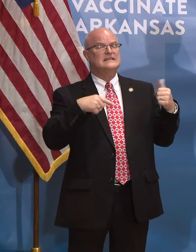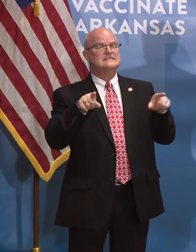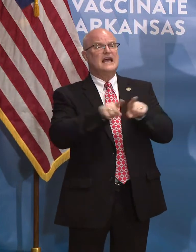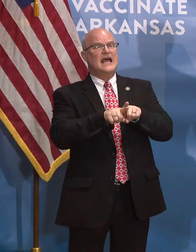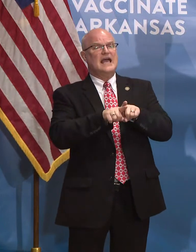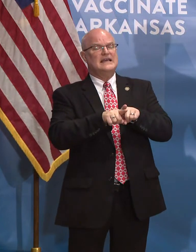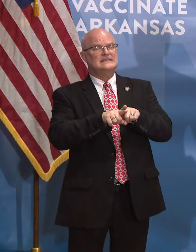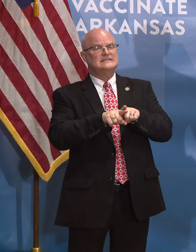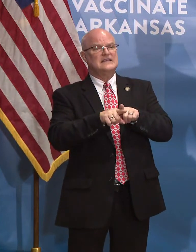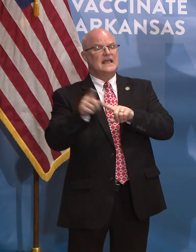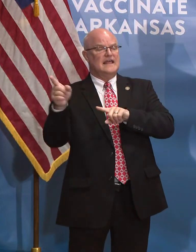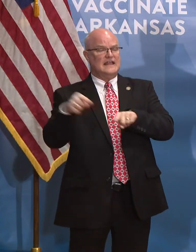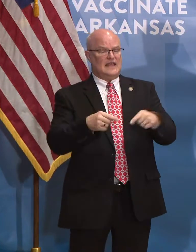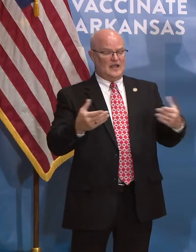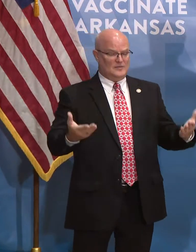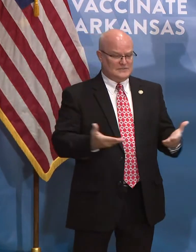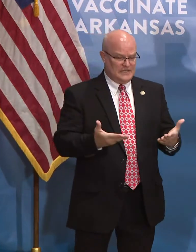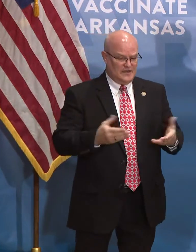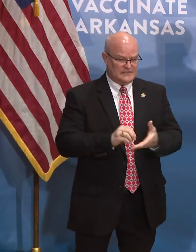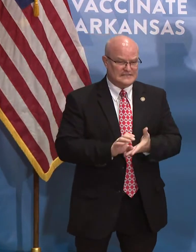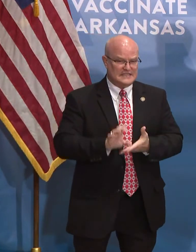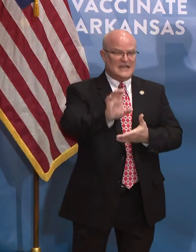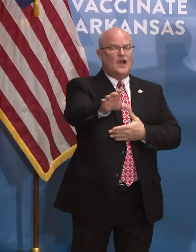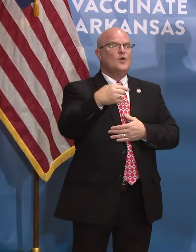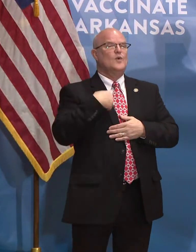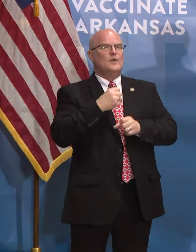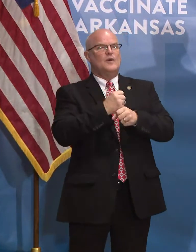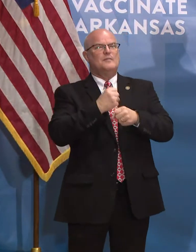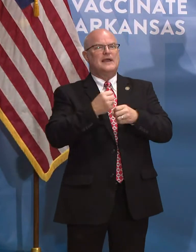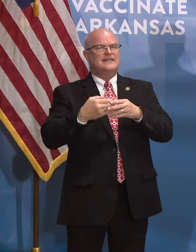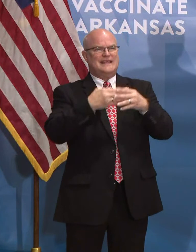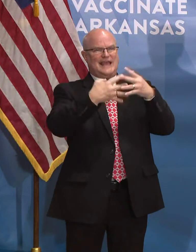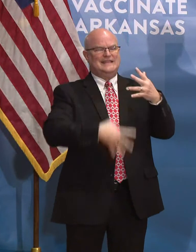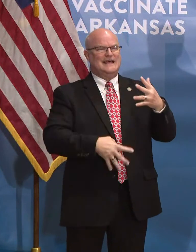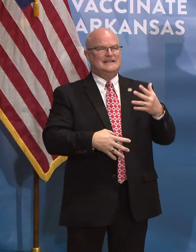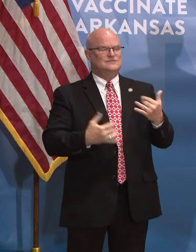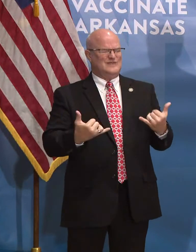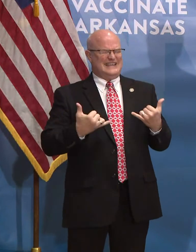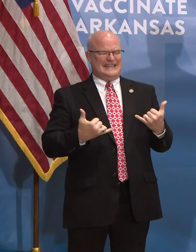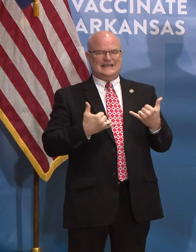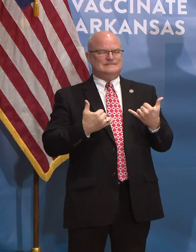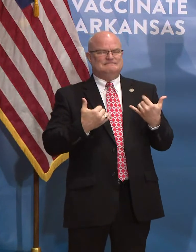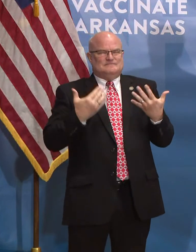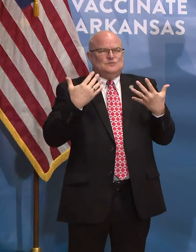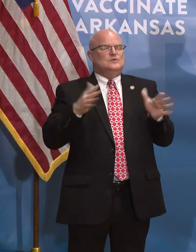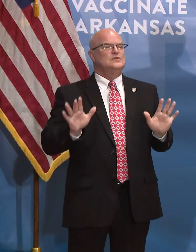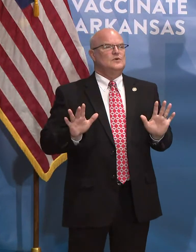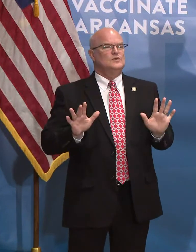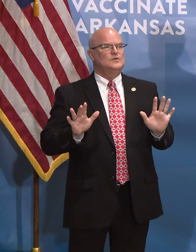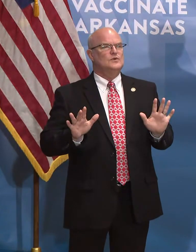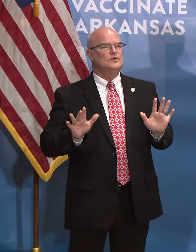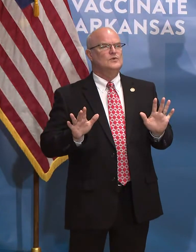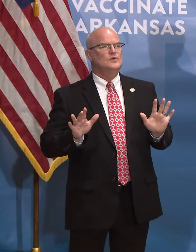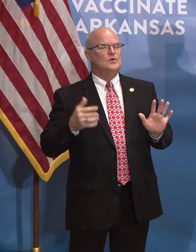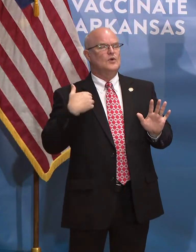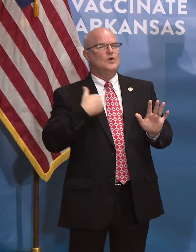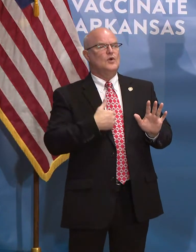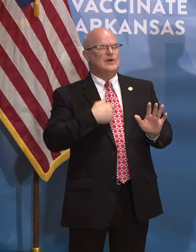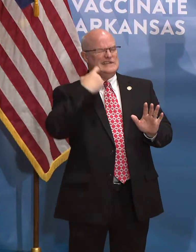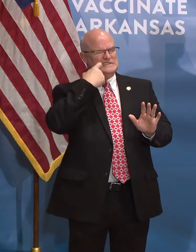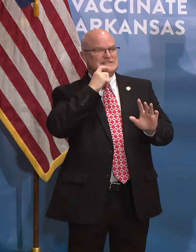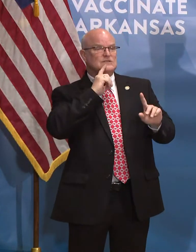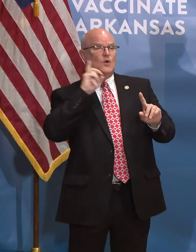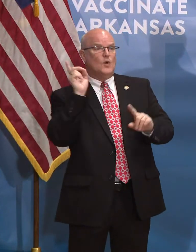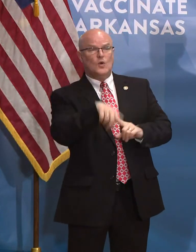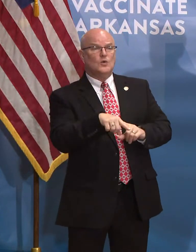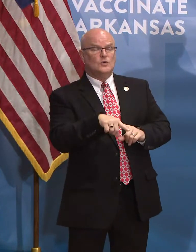those goes out, we will provide those guidelines. It's too early to do that right now. We've just placed